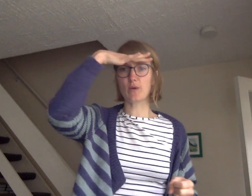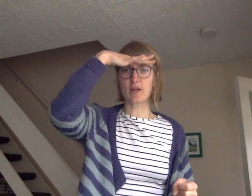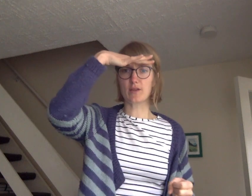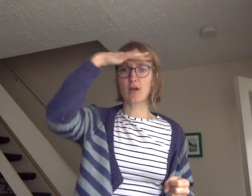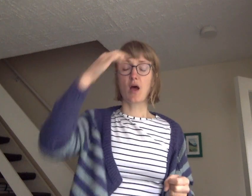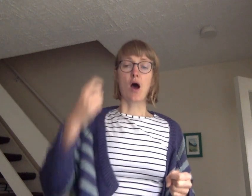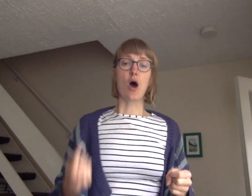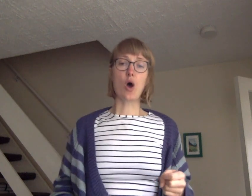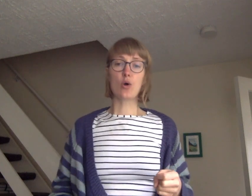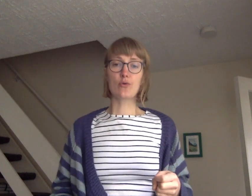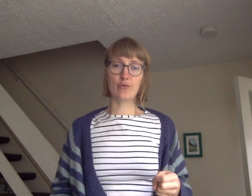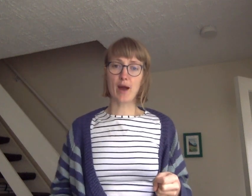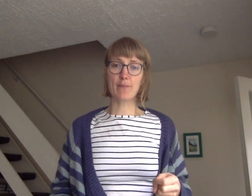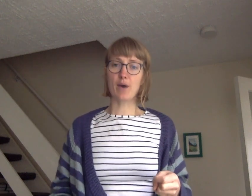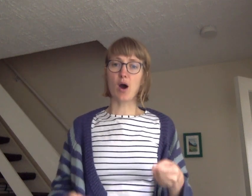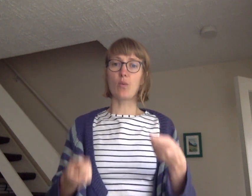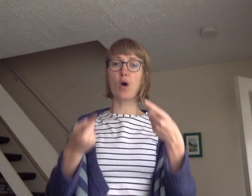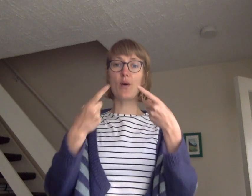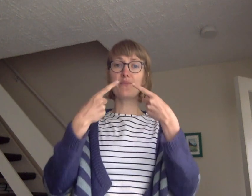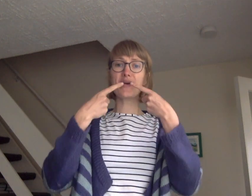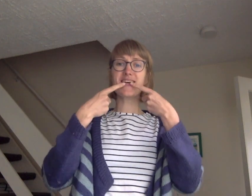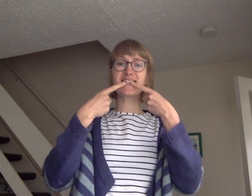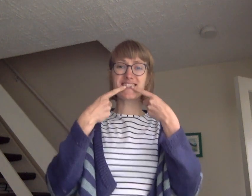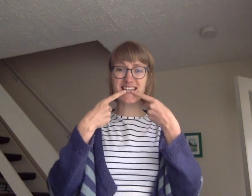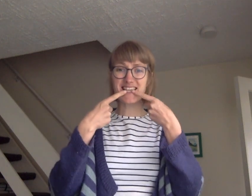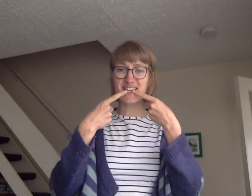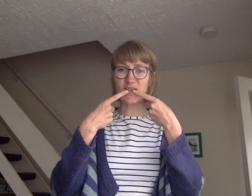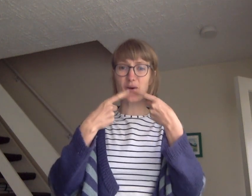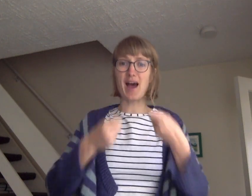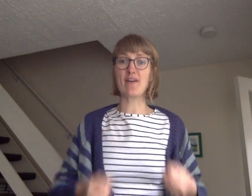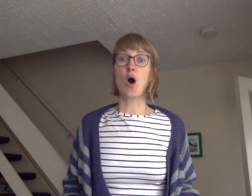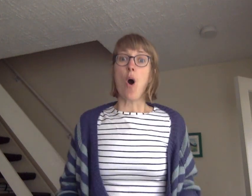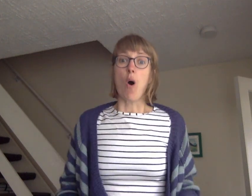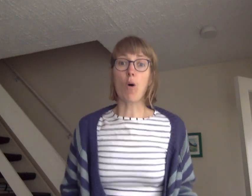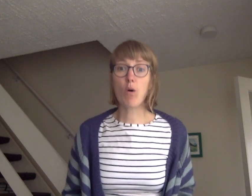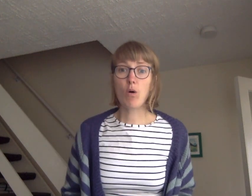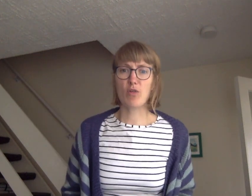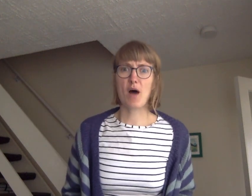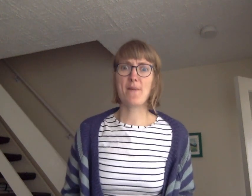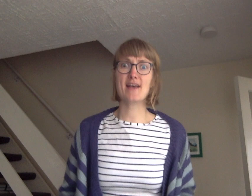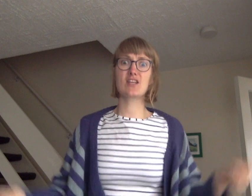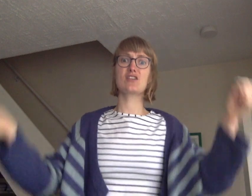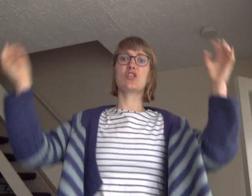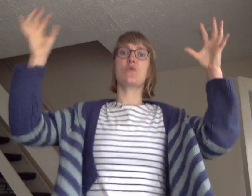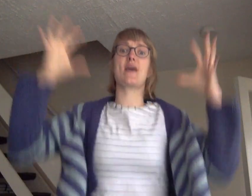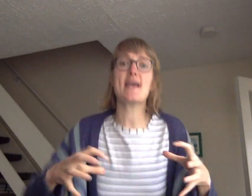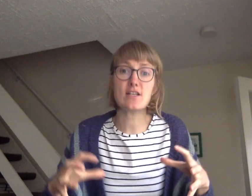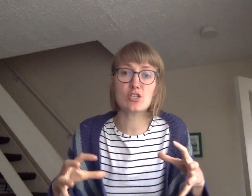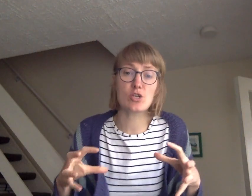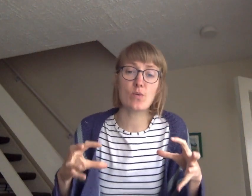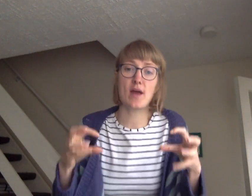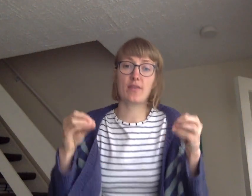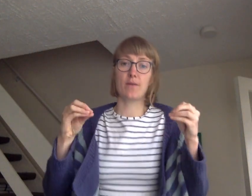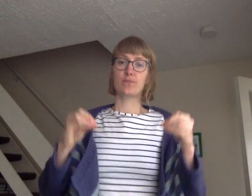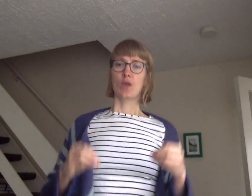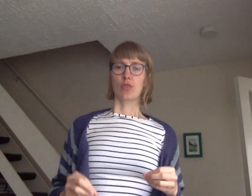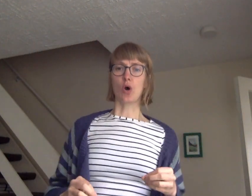with." "Oh, Grandma, what big teeth you have! All the better to eat you with." The